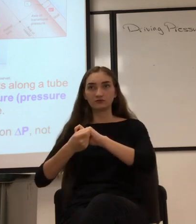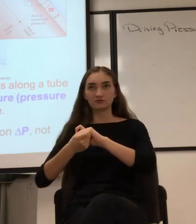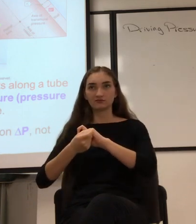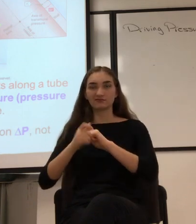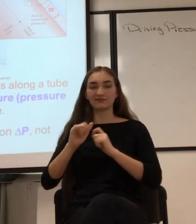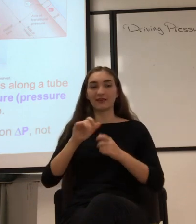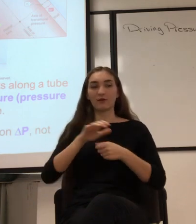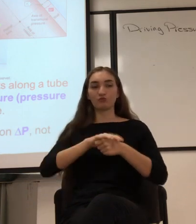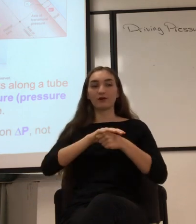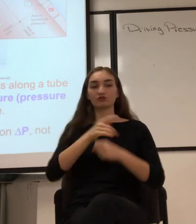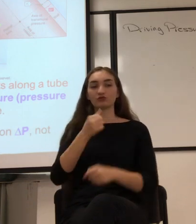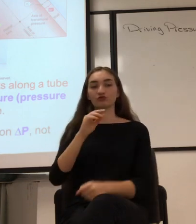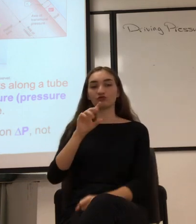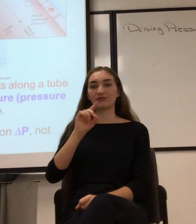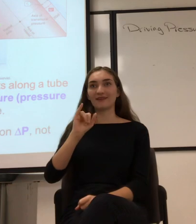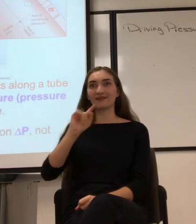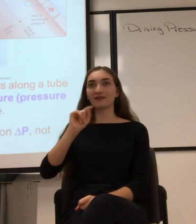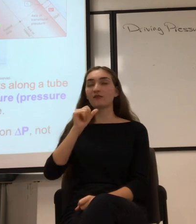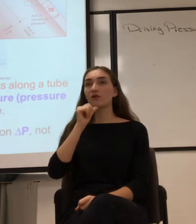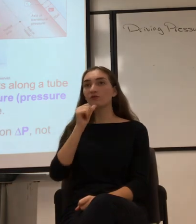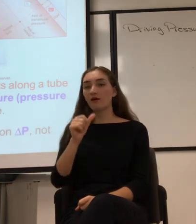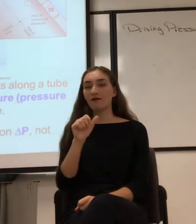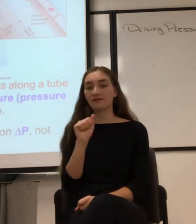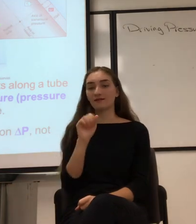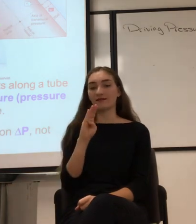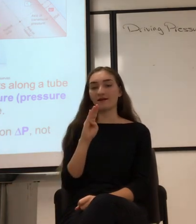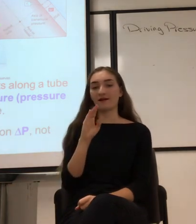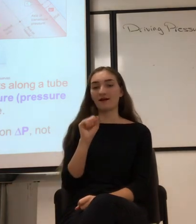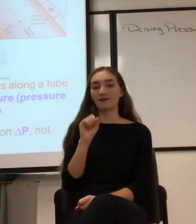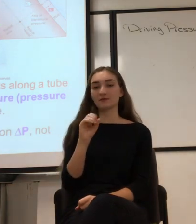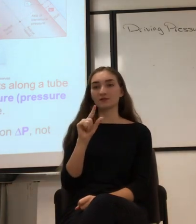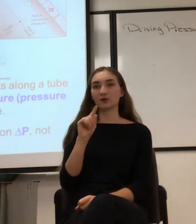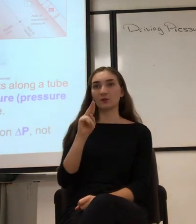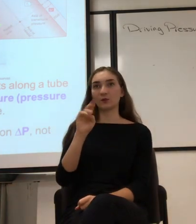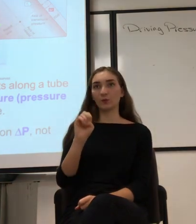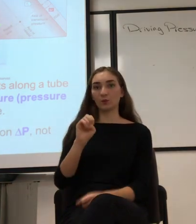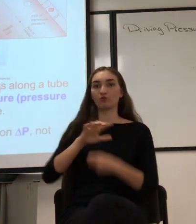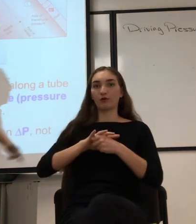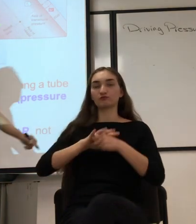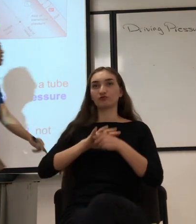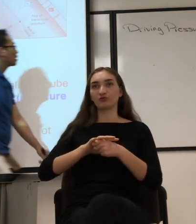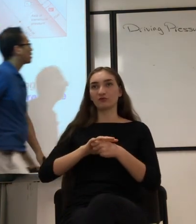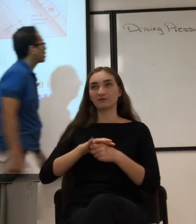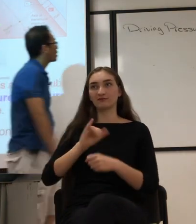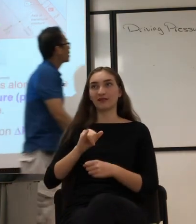gradient, not absolute pressure. Okay, that's the point I wanted to make.